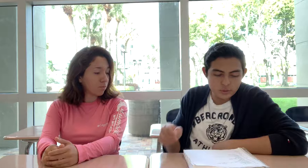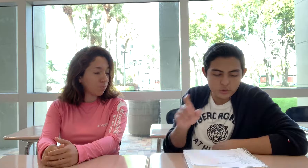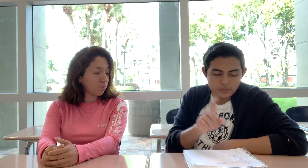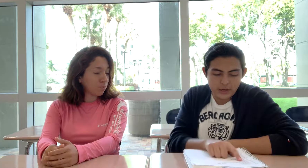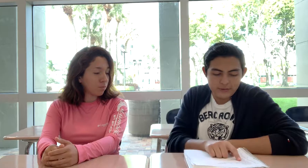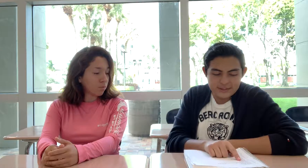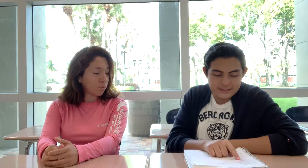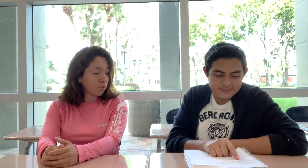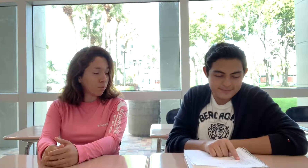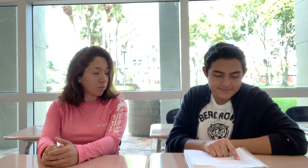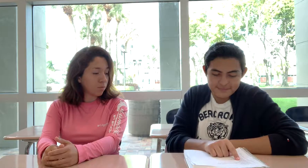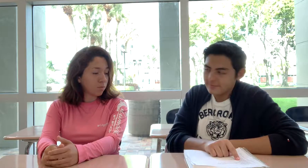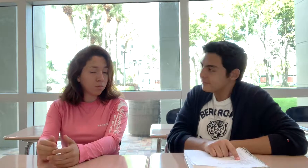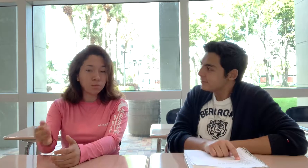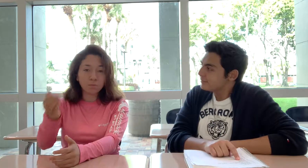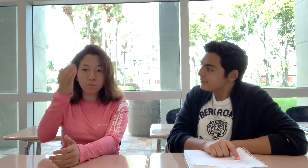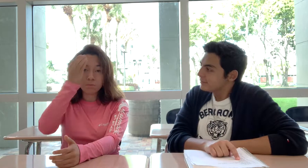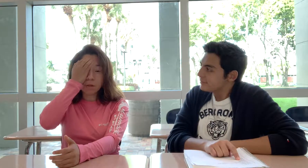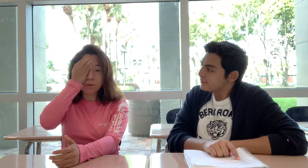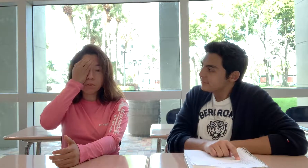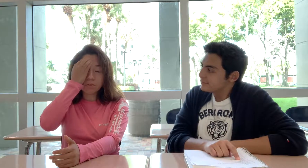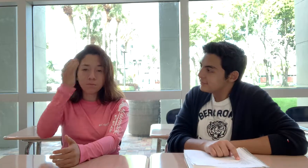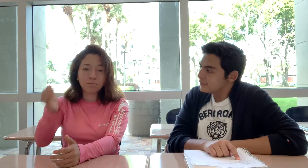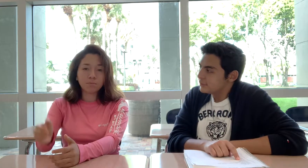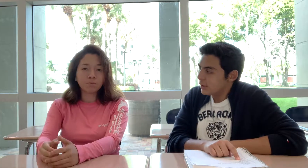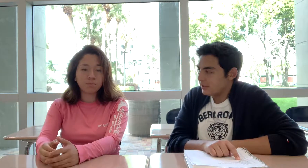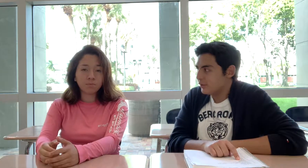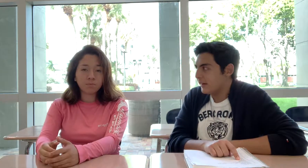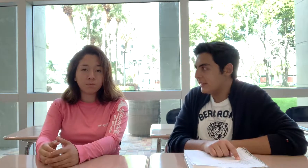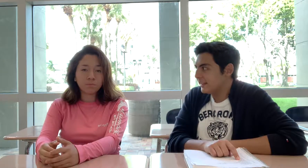do pirate? Pirate. Do you know how to do viking?